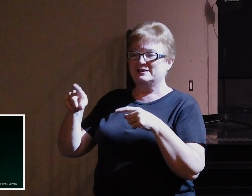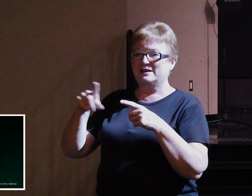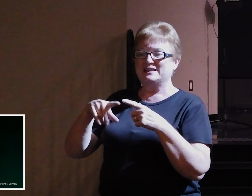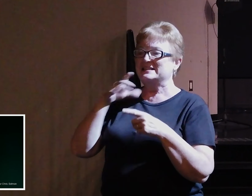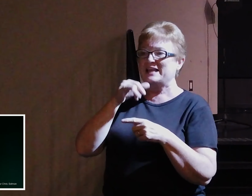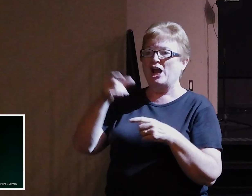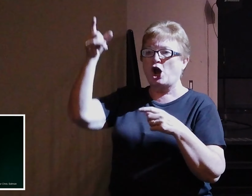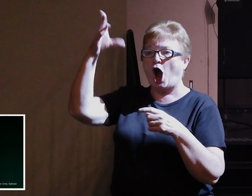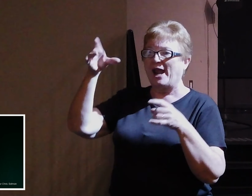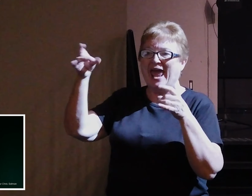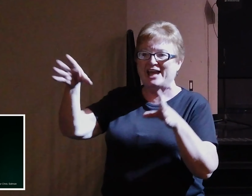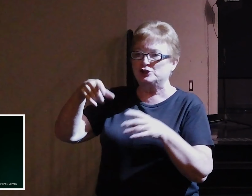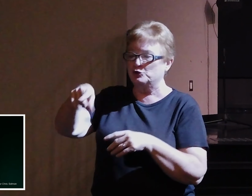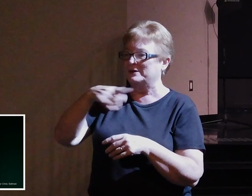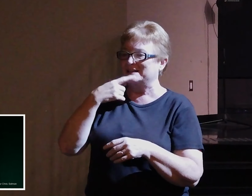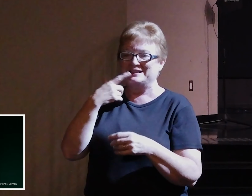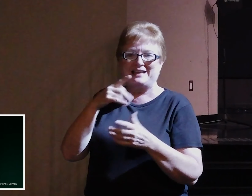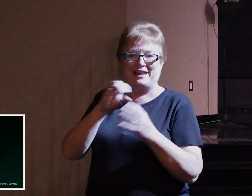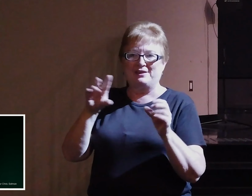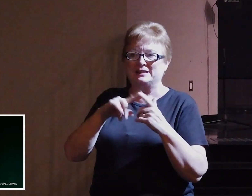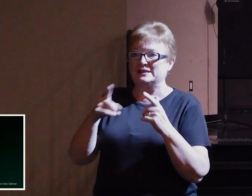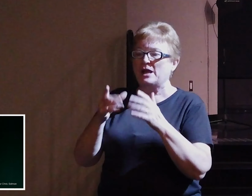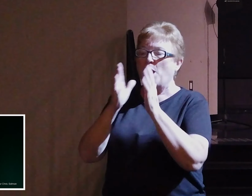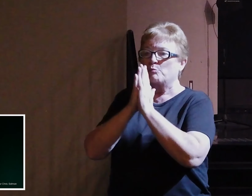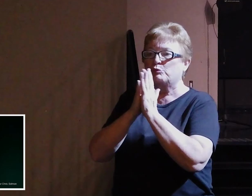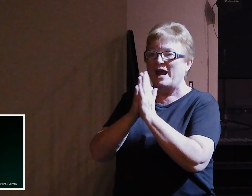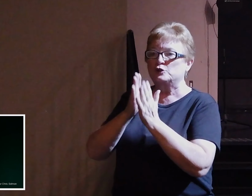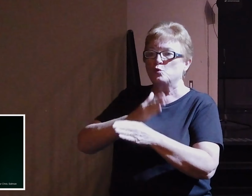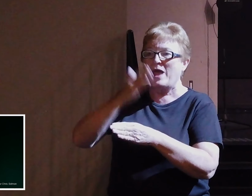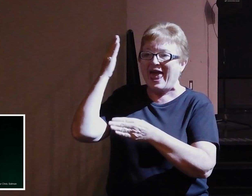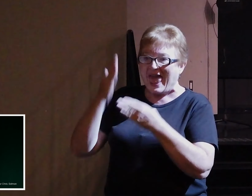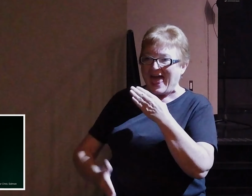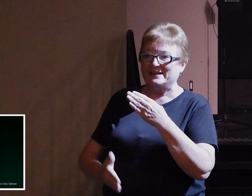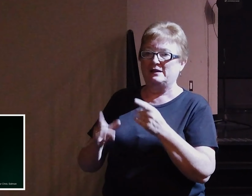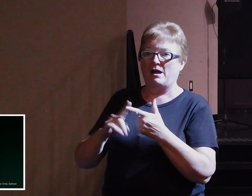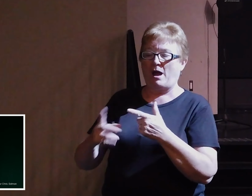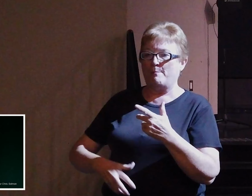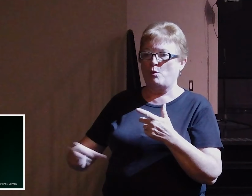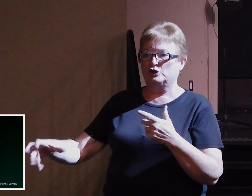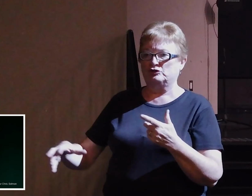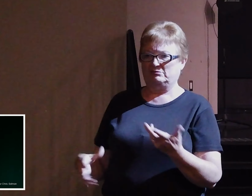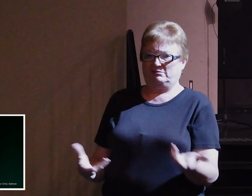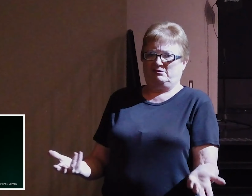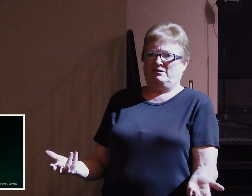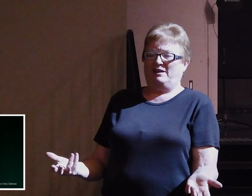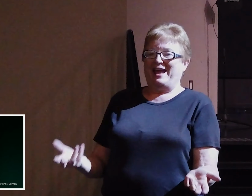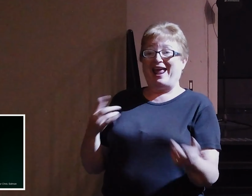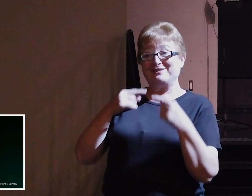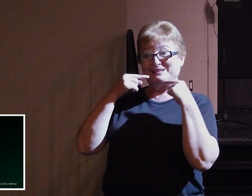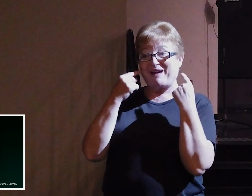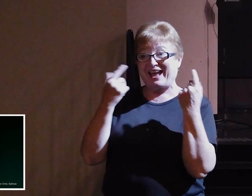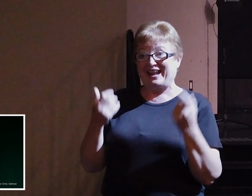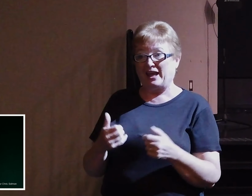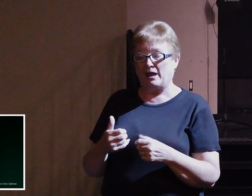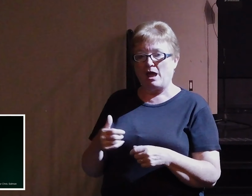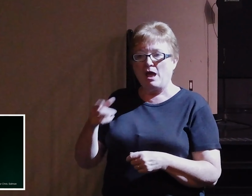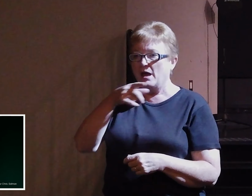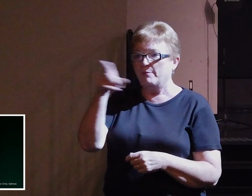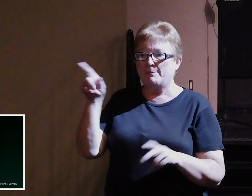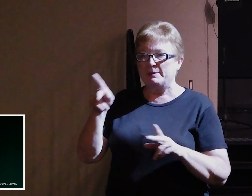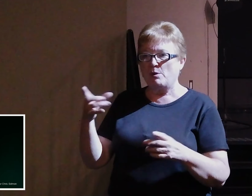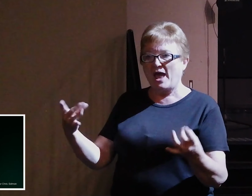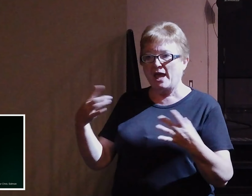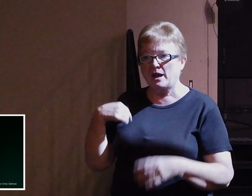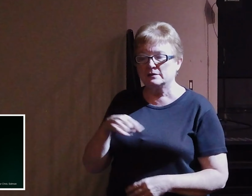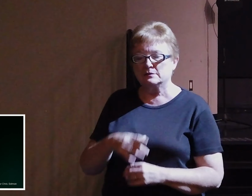you. It doesn't say anything like that. just says pray to end abortion. And I was smiling. But people